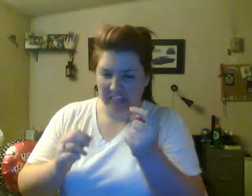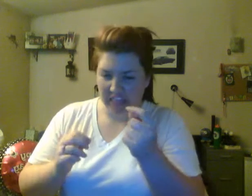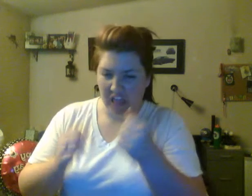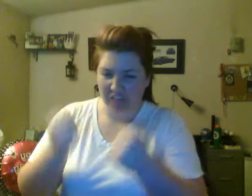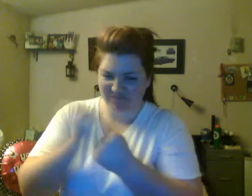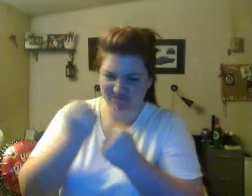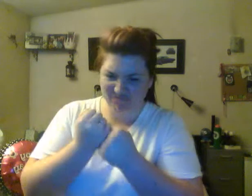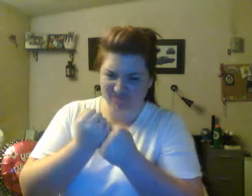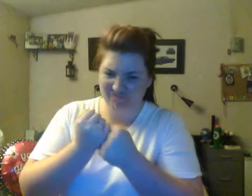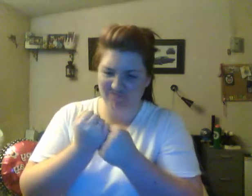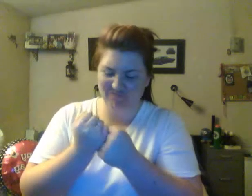second.